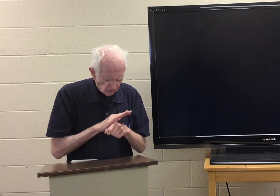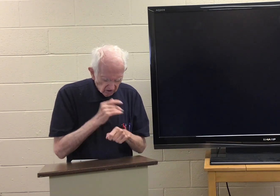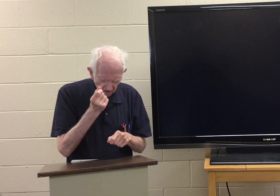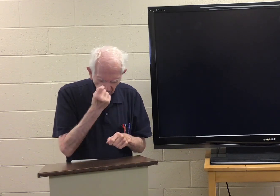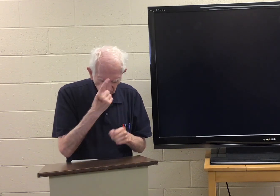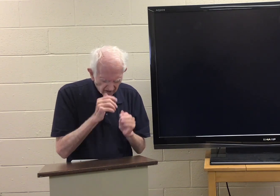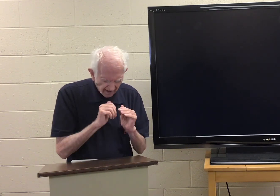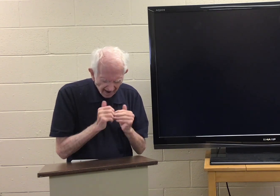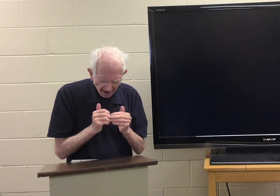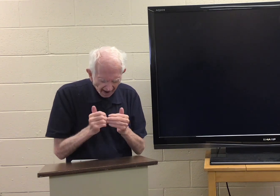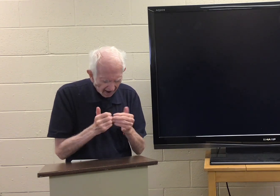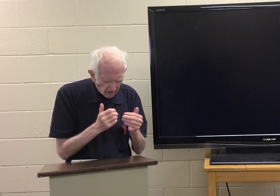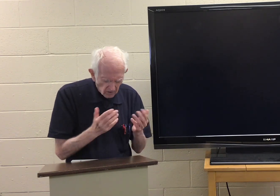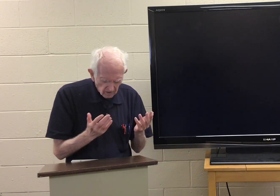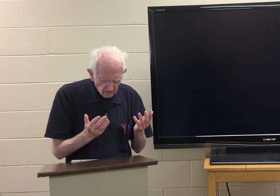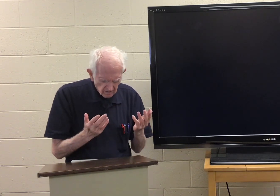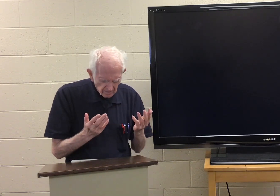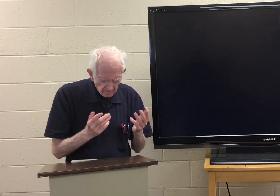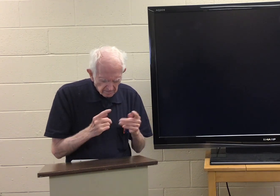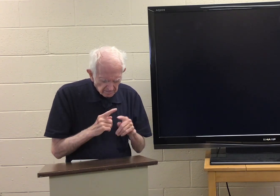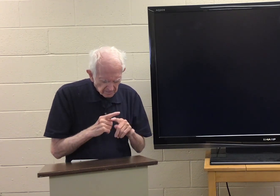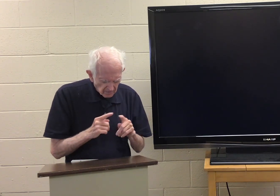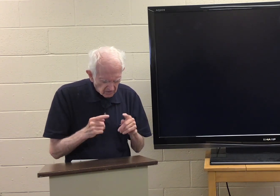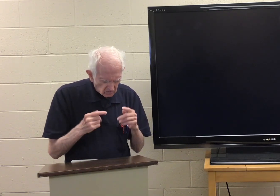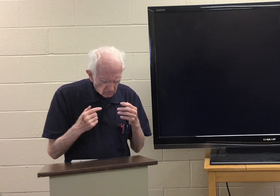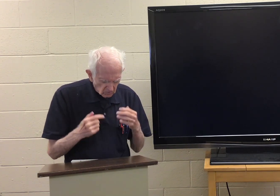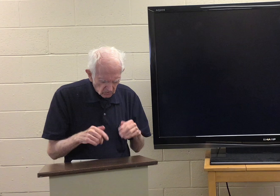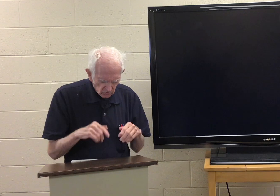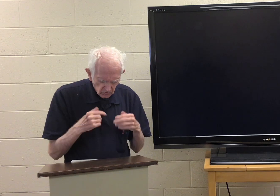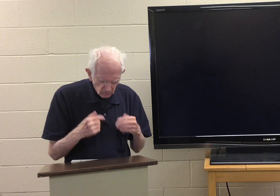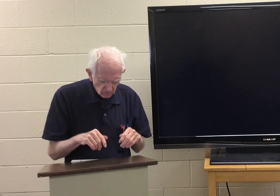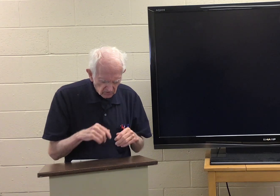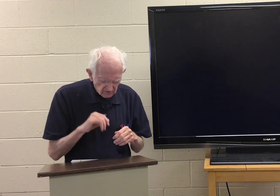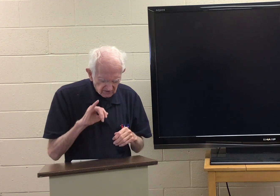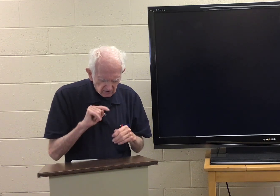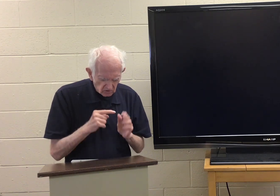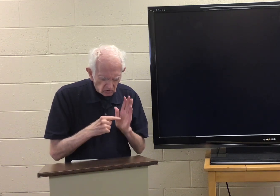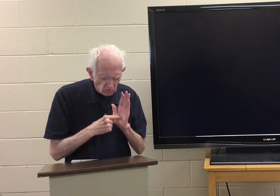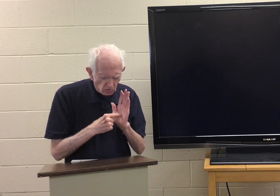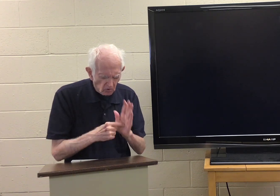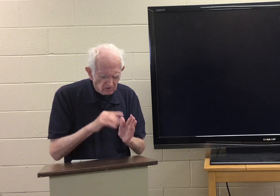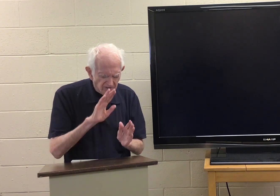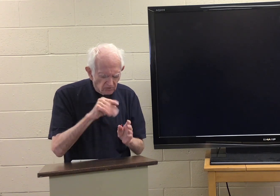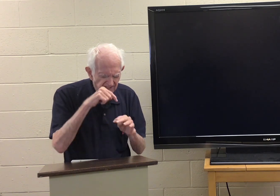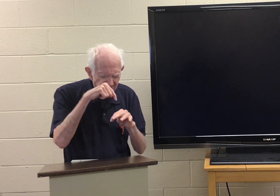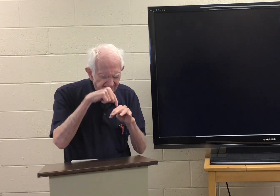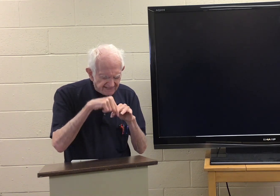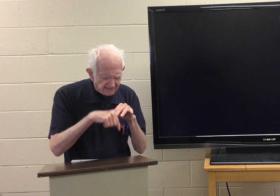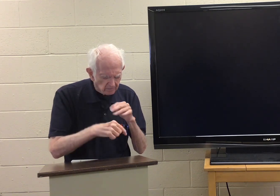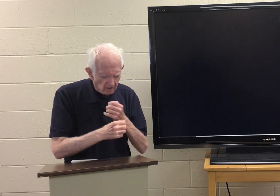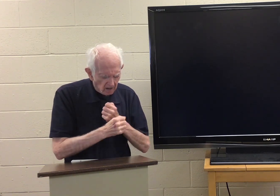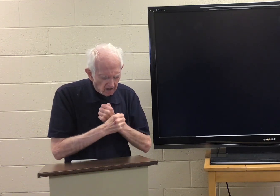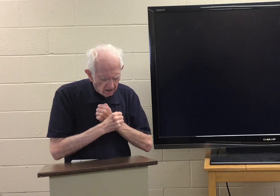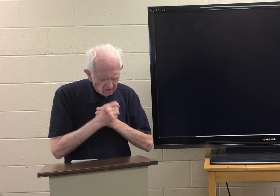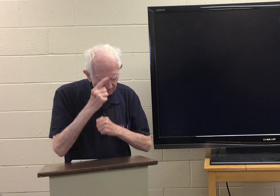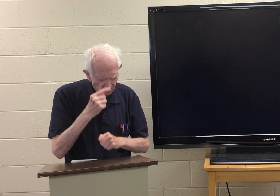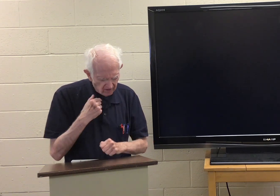We may not fully understand how, but wow, it shows his deep love